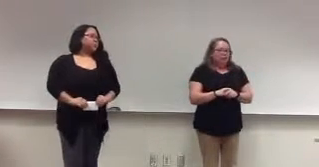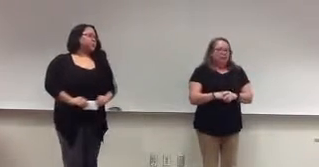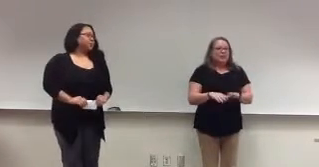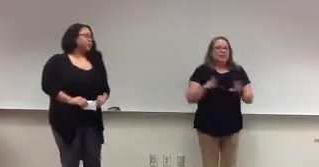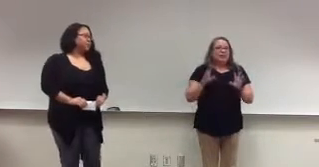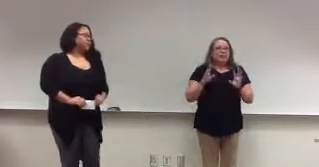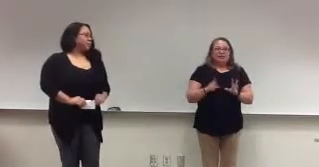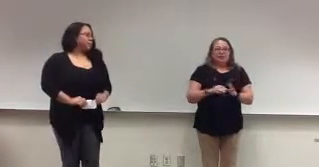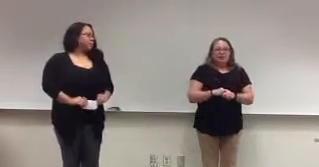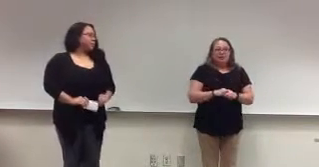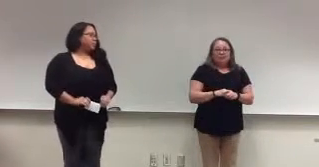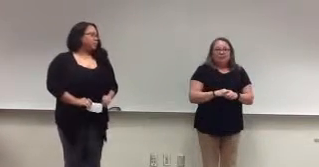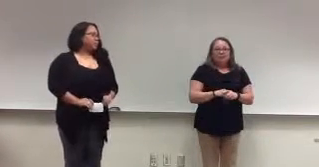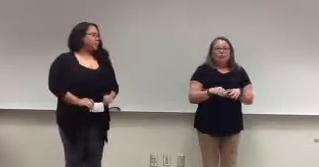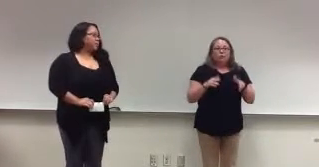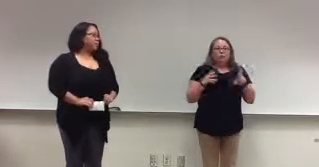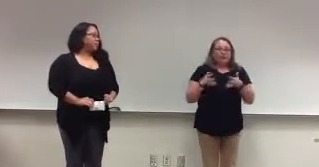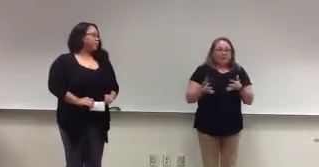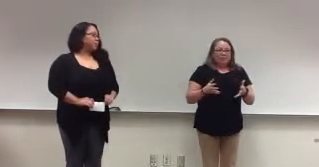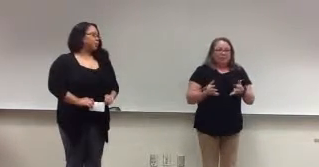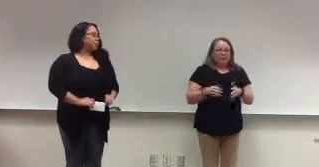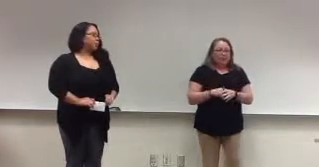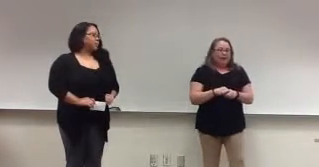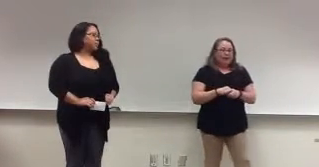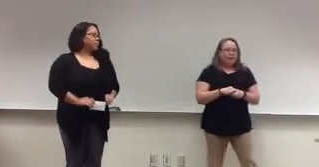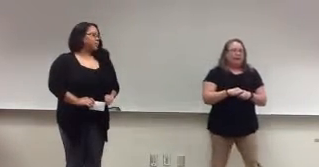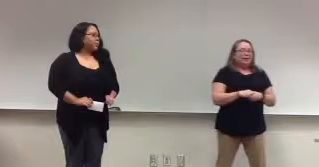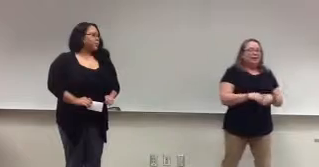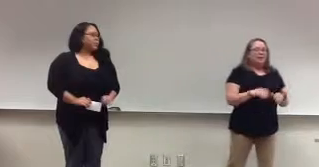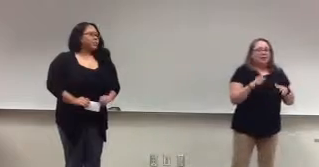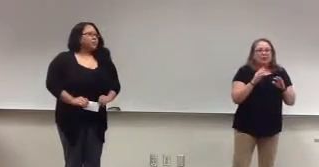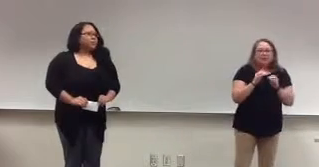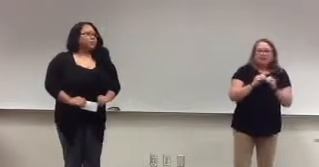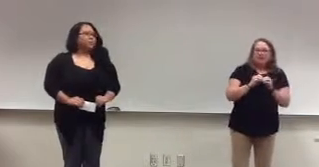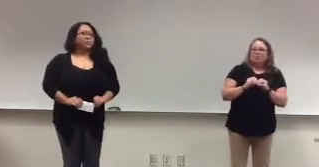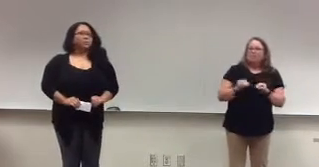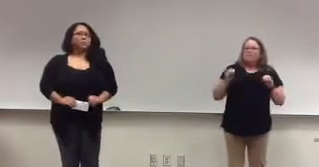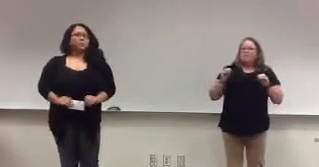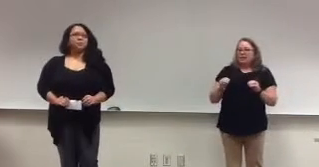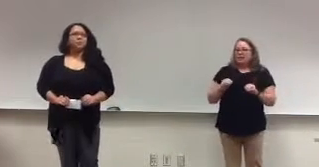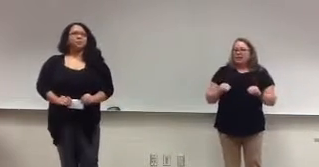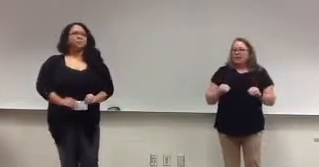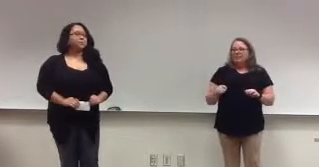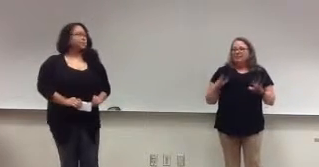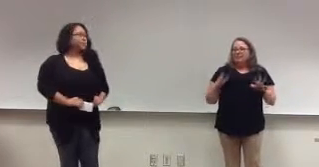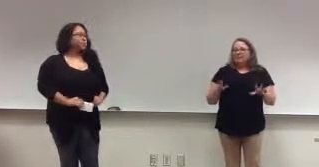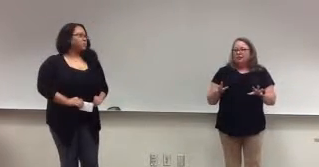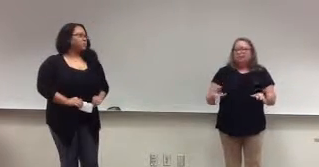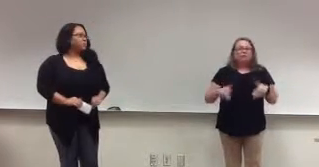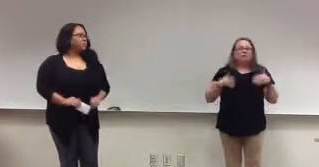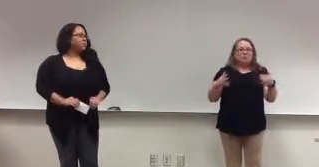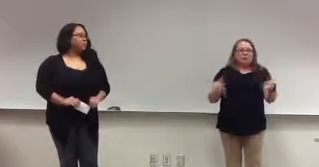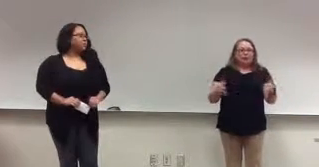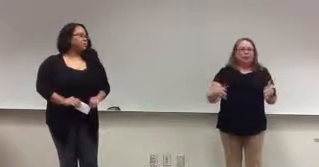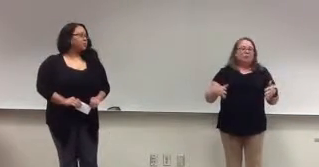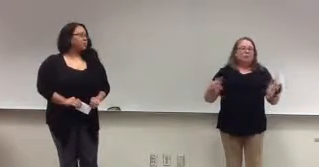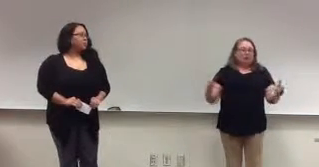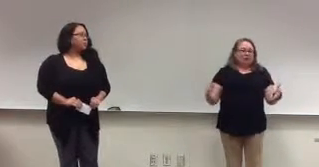history, a little bit of the way they communicate and interact, and then we're going to give you some basic signs that you can use in communicating with a deaf